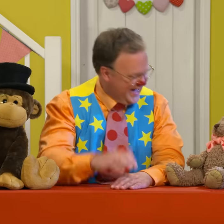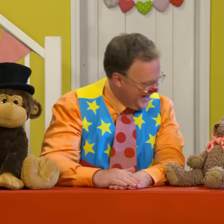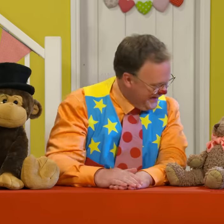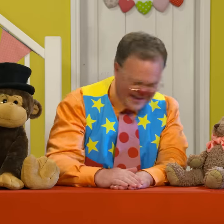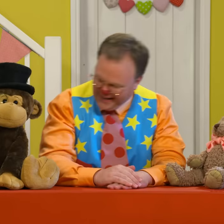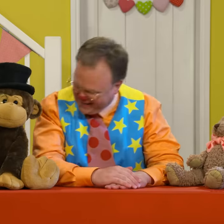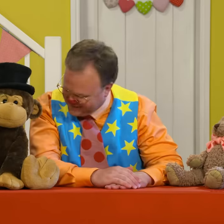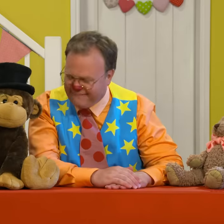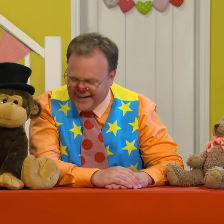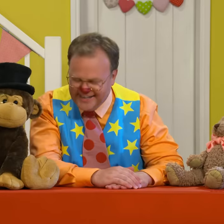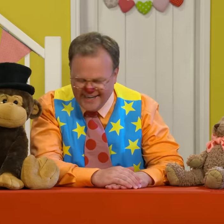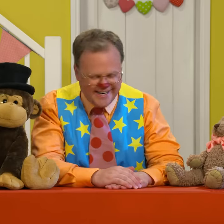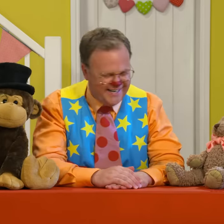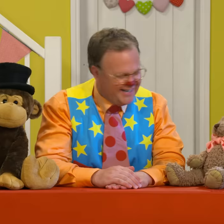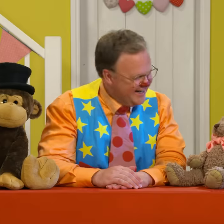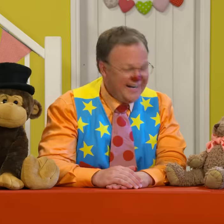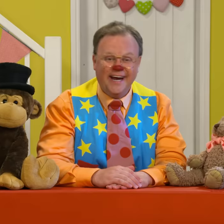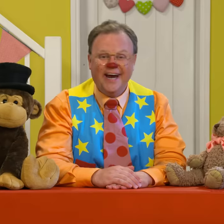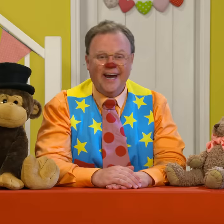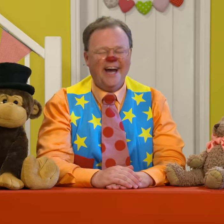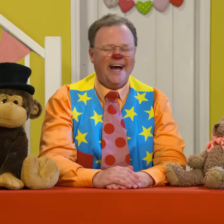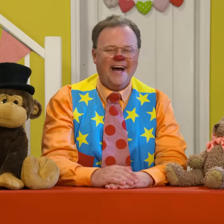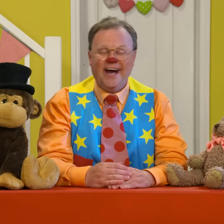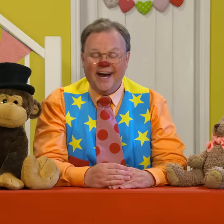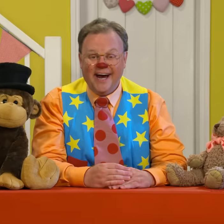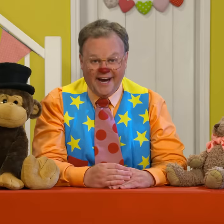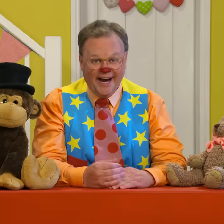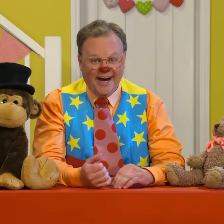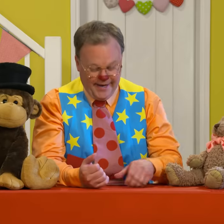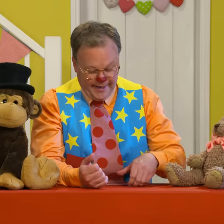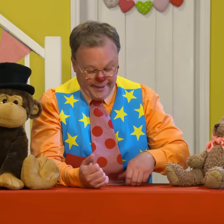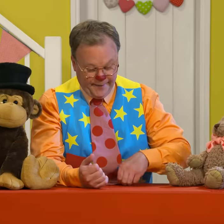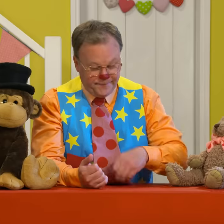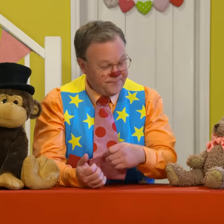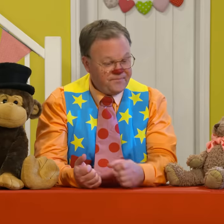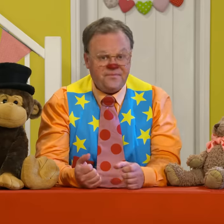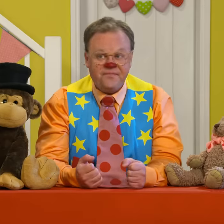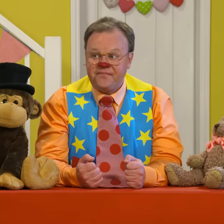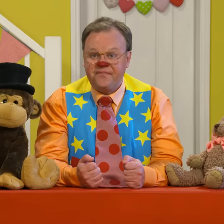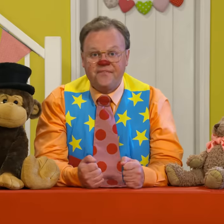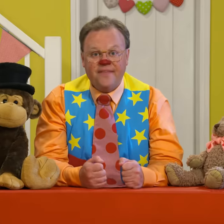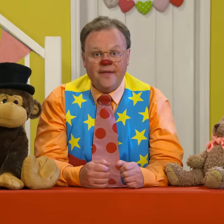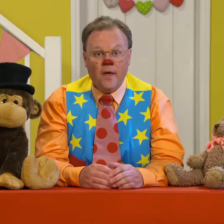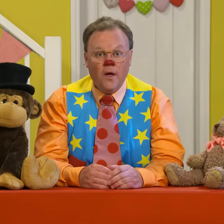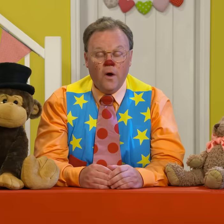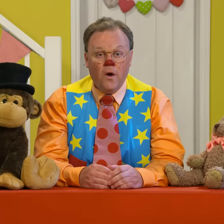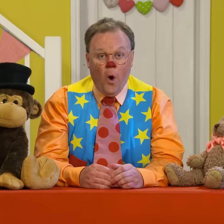aren't they, class? Yes, they are, Teacher Tumble. Please, can you show us a sign for photograph?